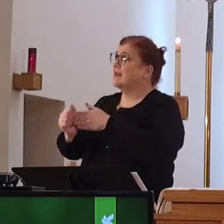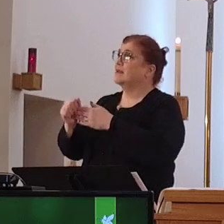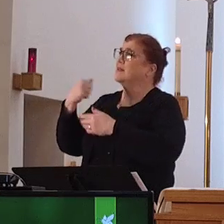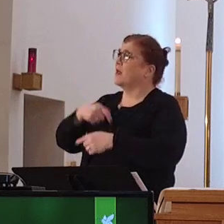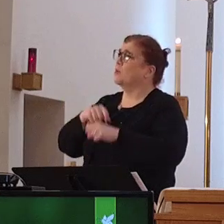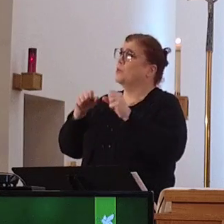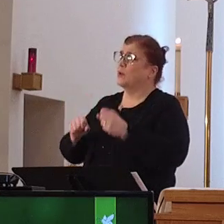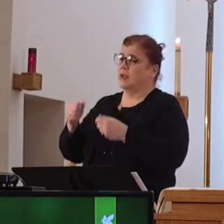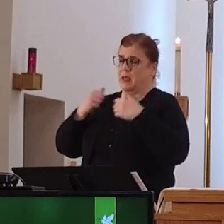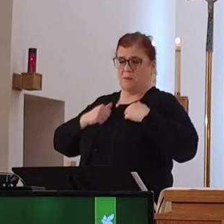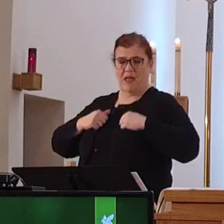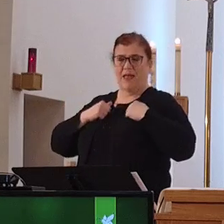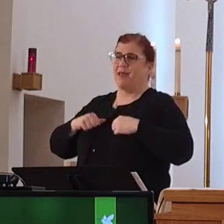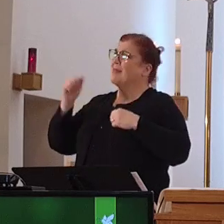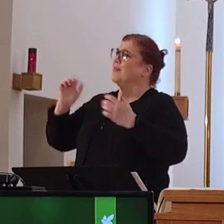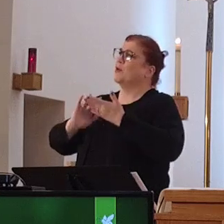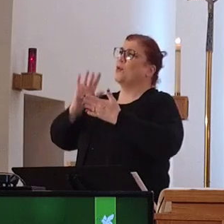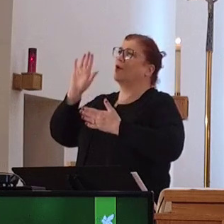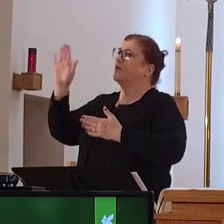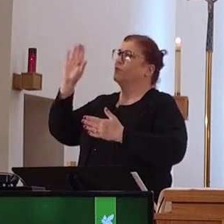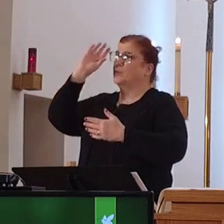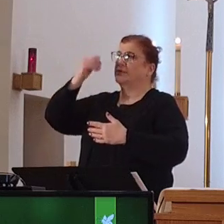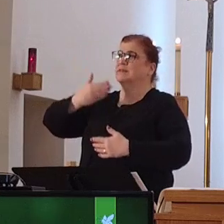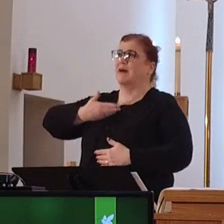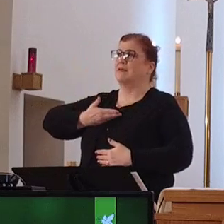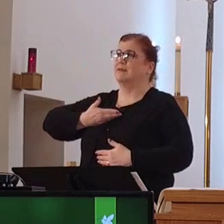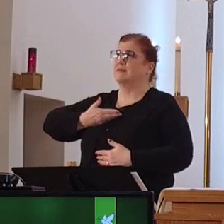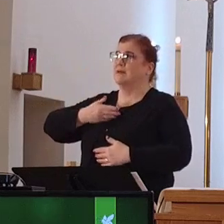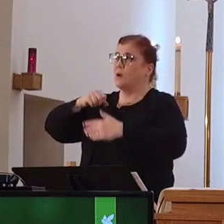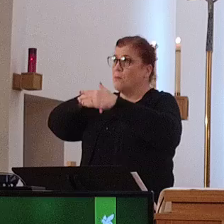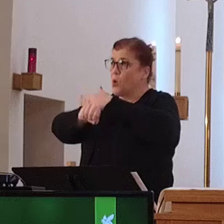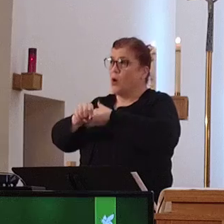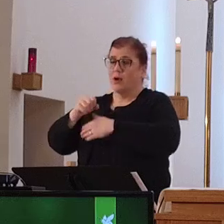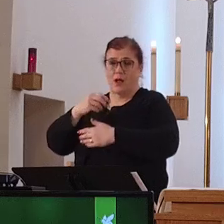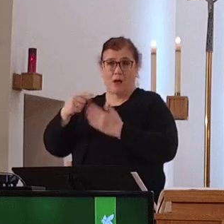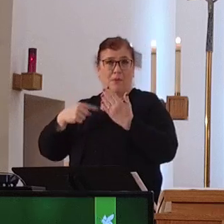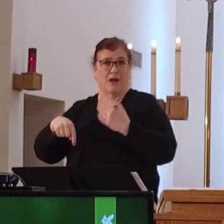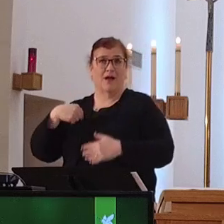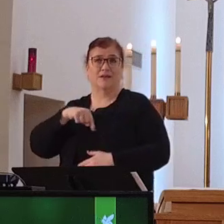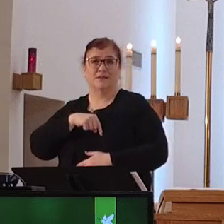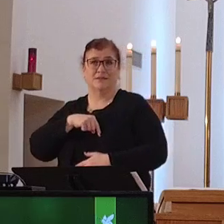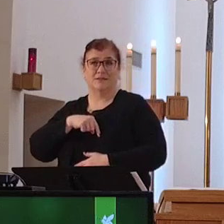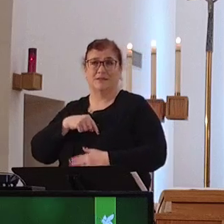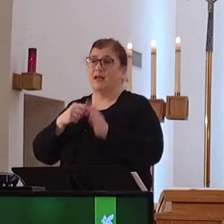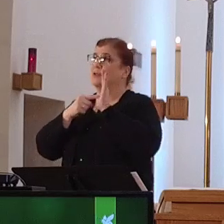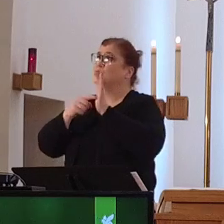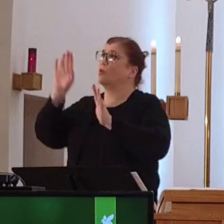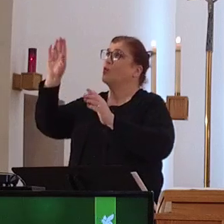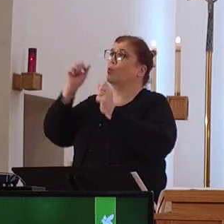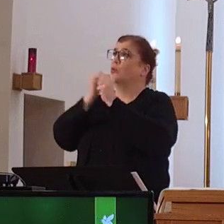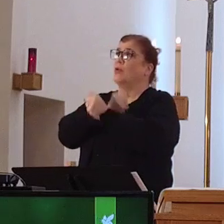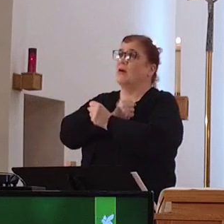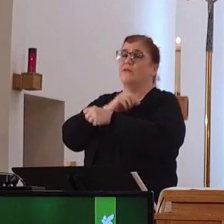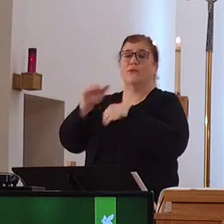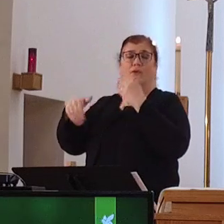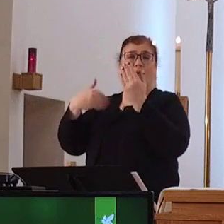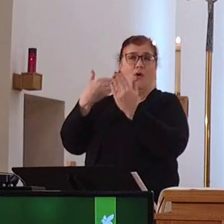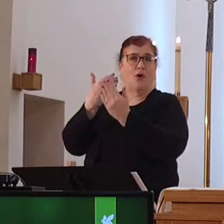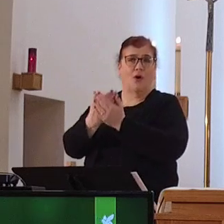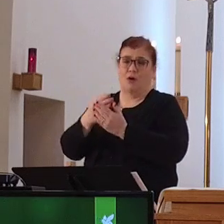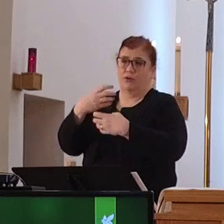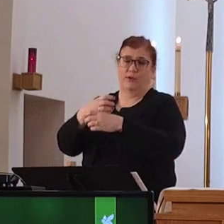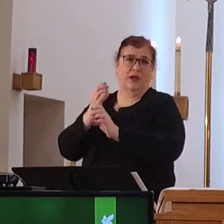we may bathe in the glory of your Son, born among us, and reflect your love for all